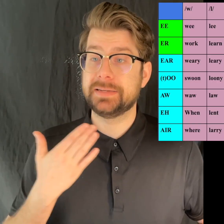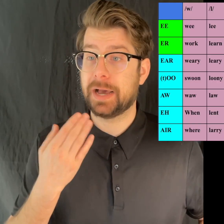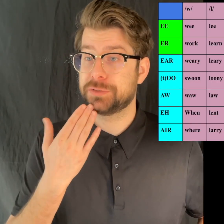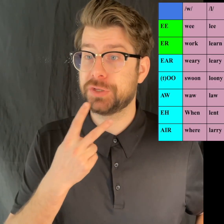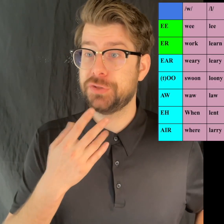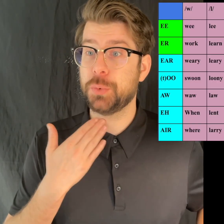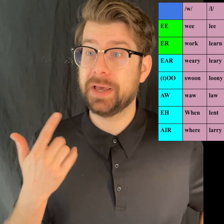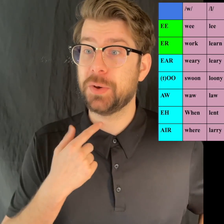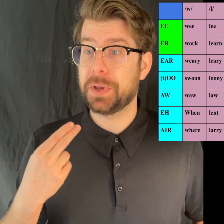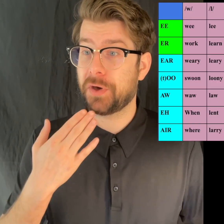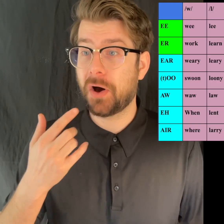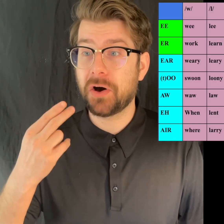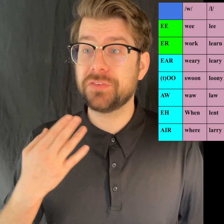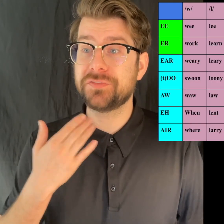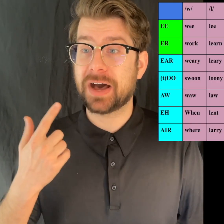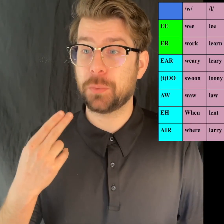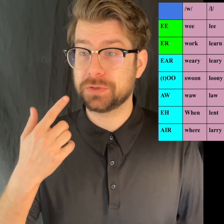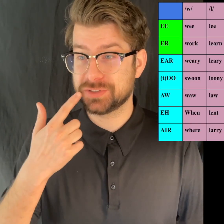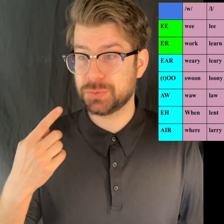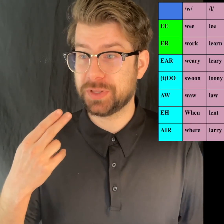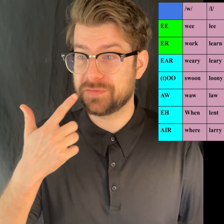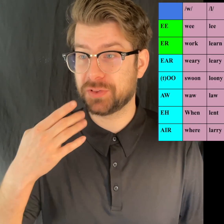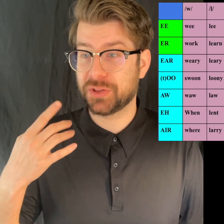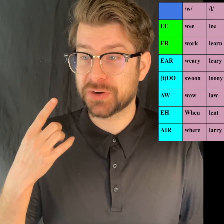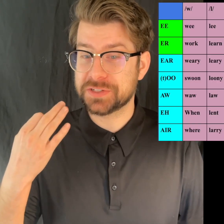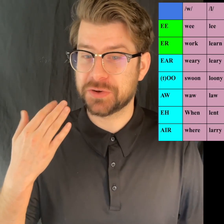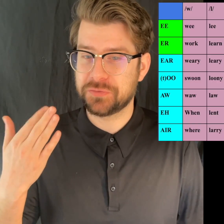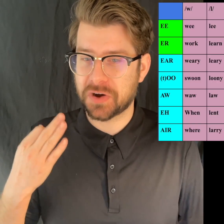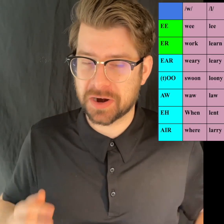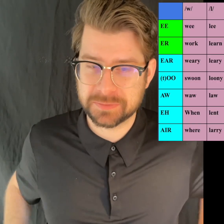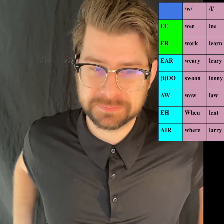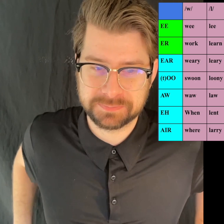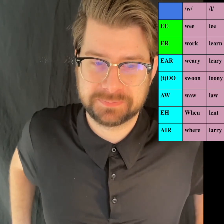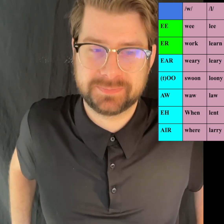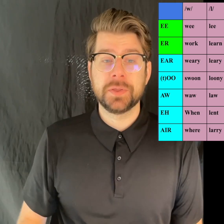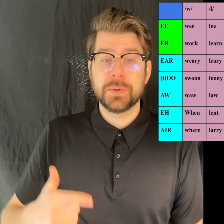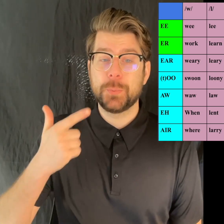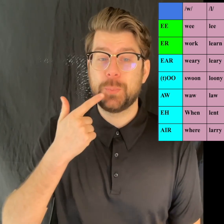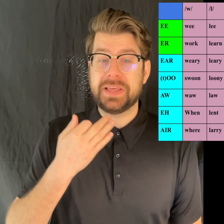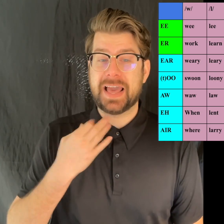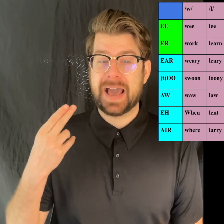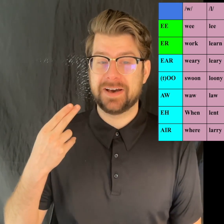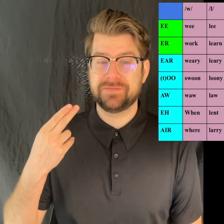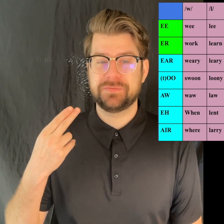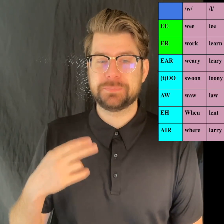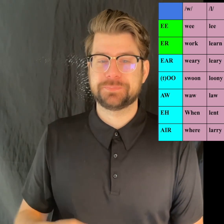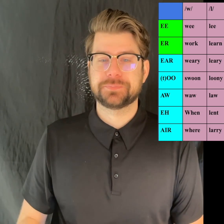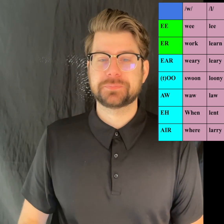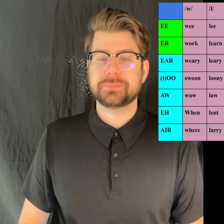Now to cue it with all the vowels we've learned so far. We have